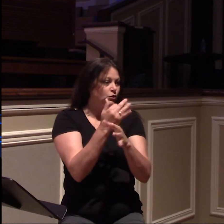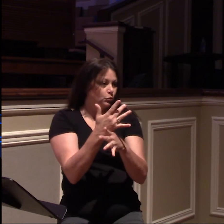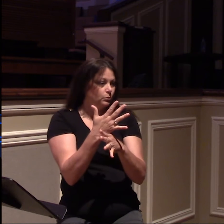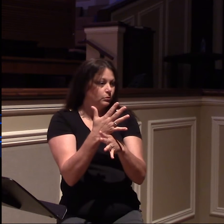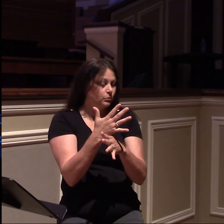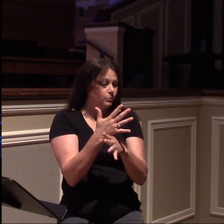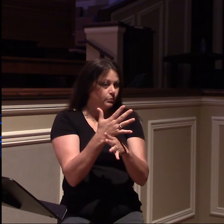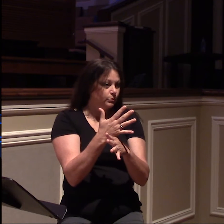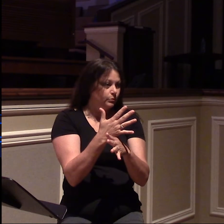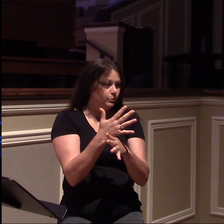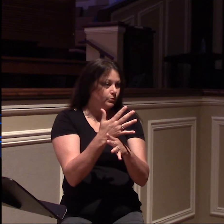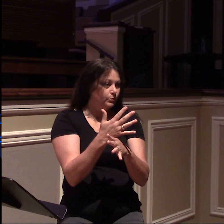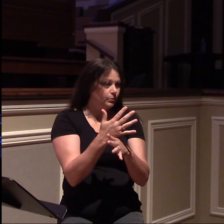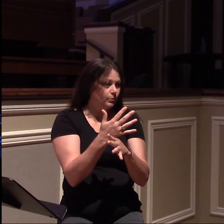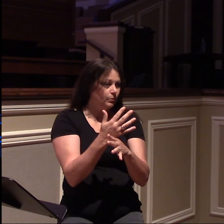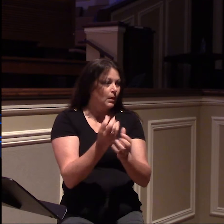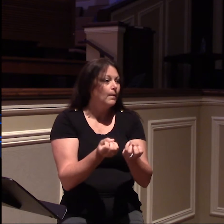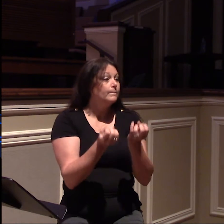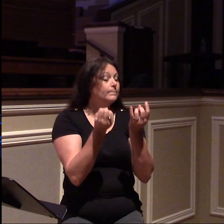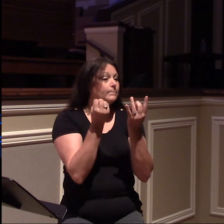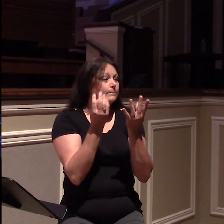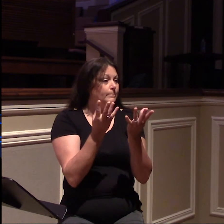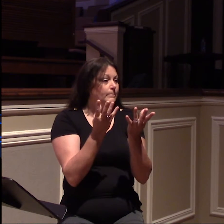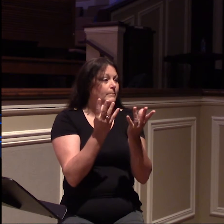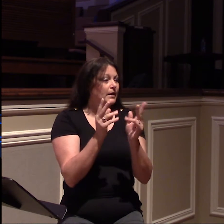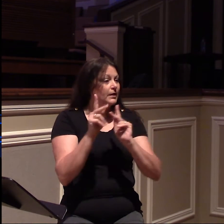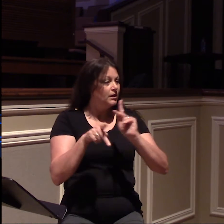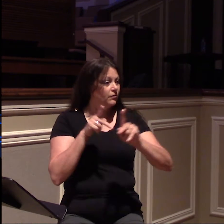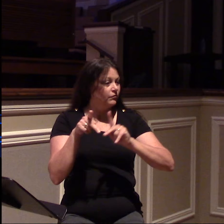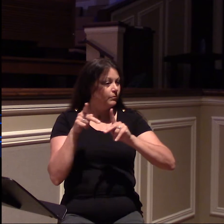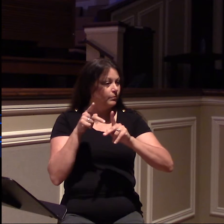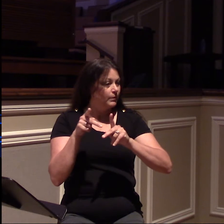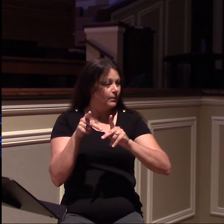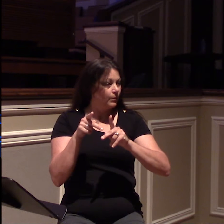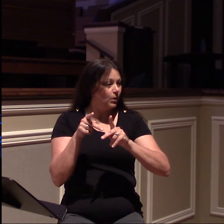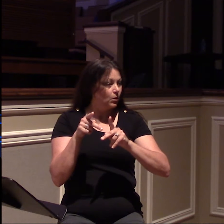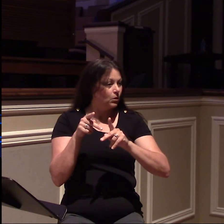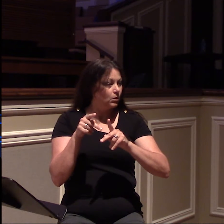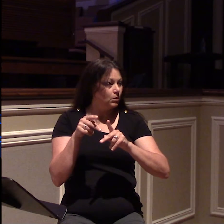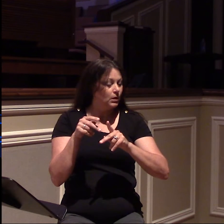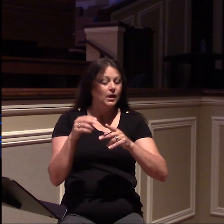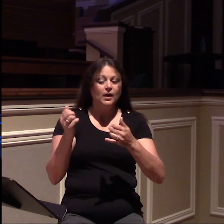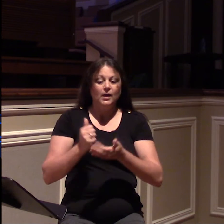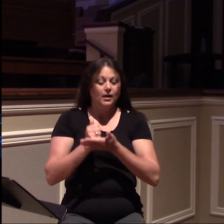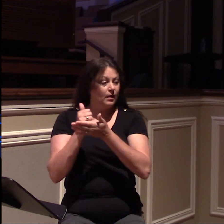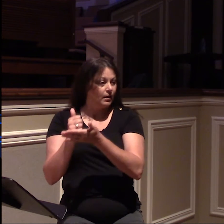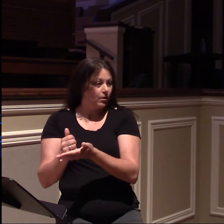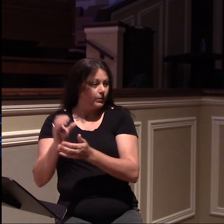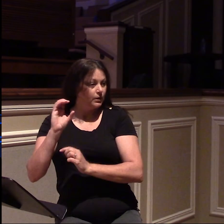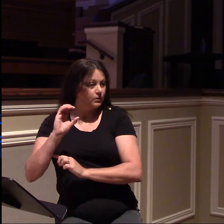Several advisors around Churchill were encouraging him to begin seeking terms for surrender and peace with